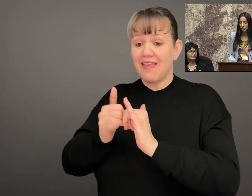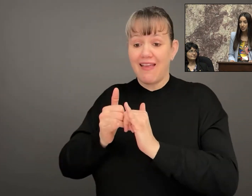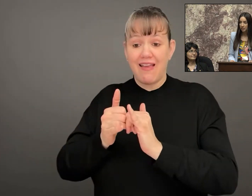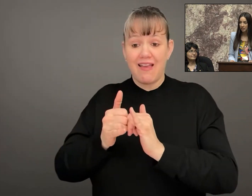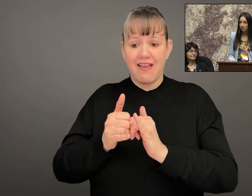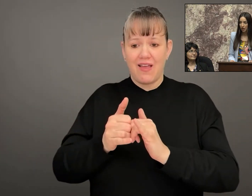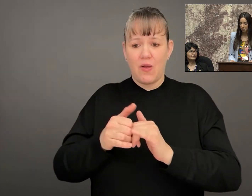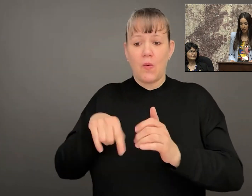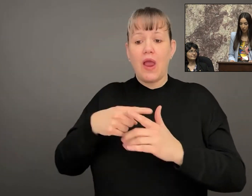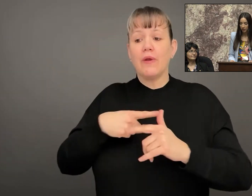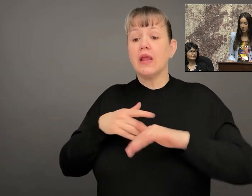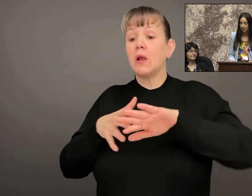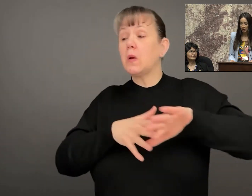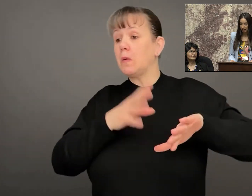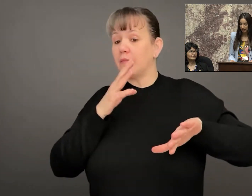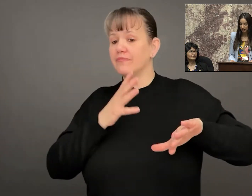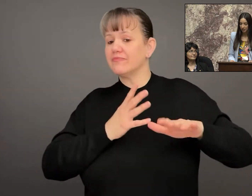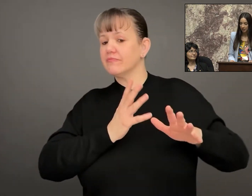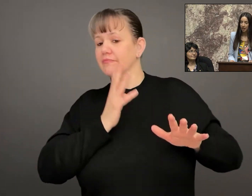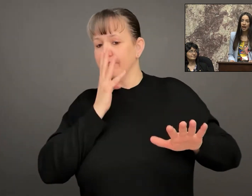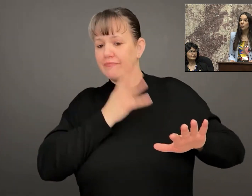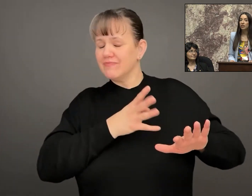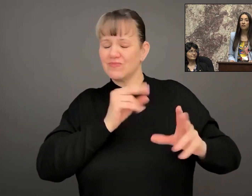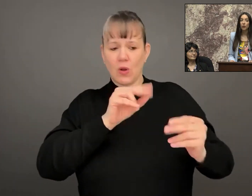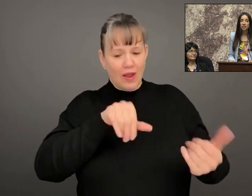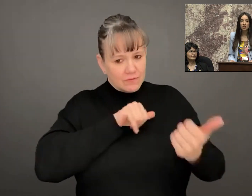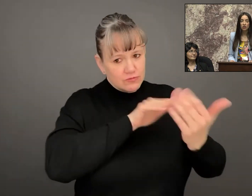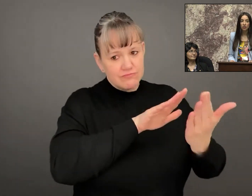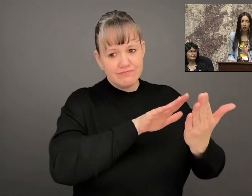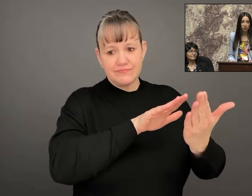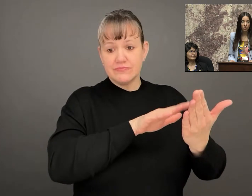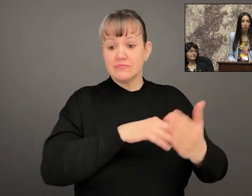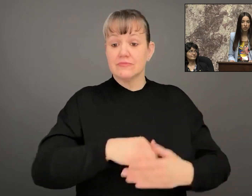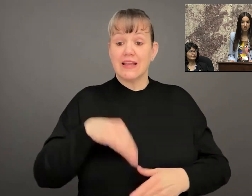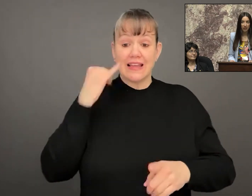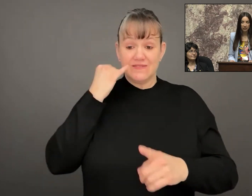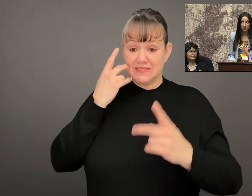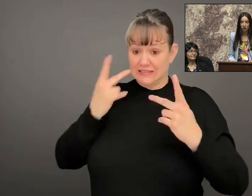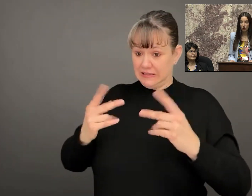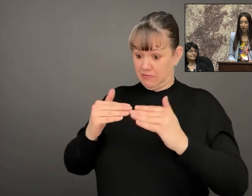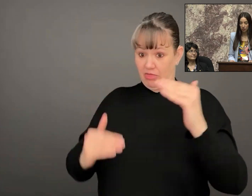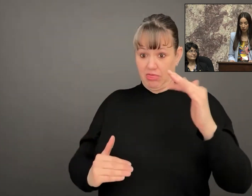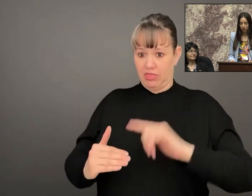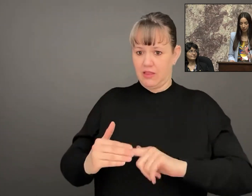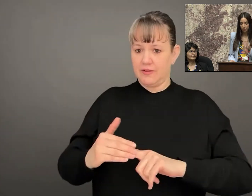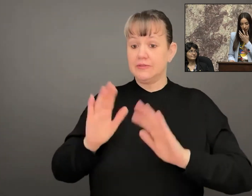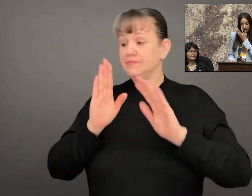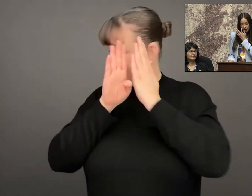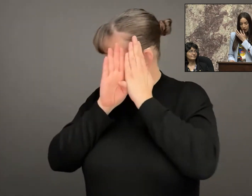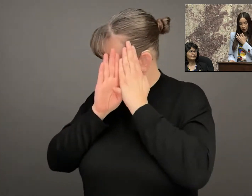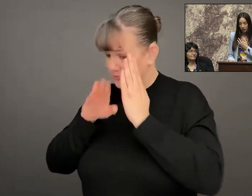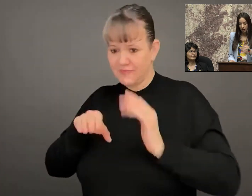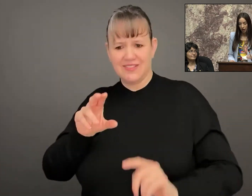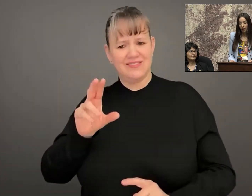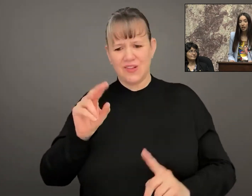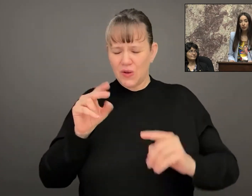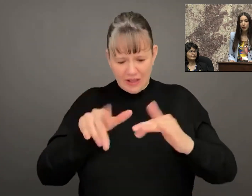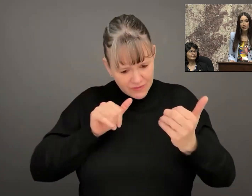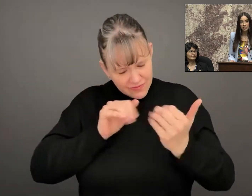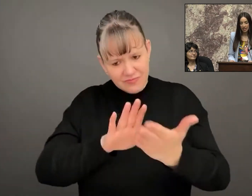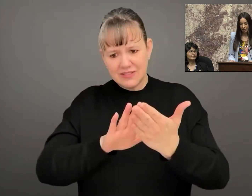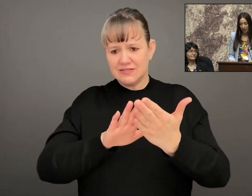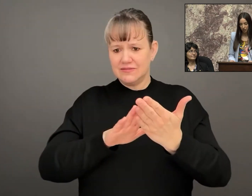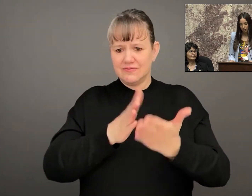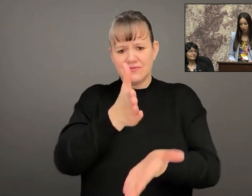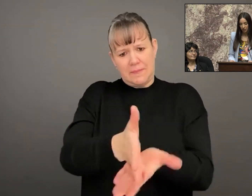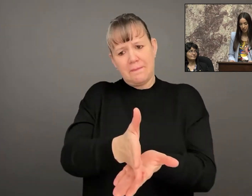when injustice is met with silence, and when the voices of those who are most affected are ignored. Our government